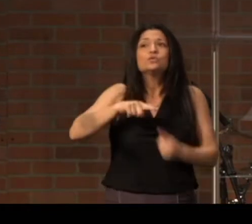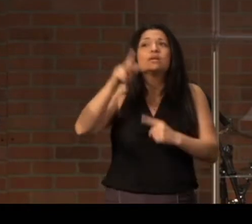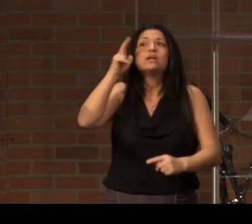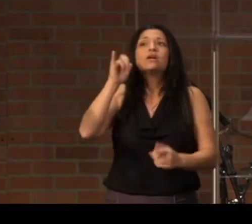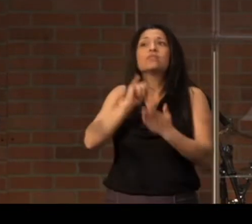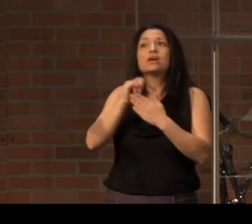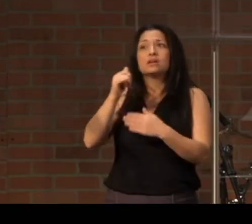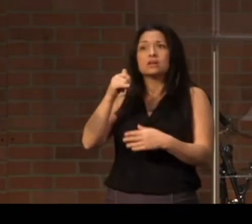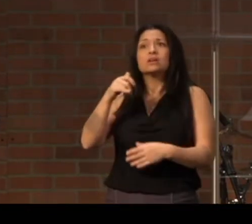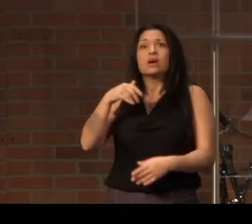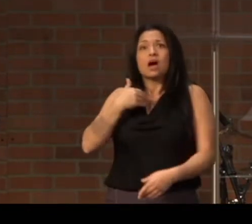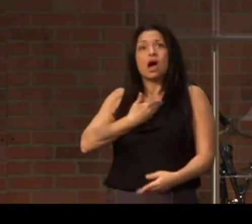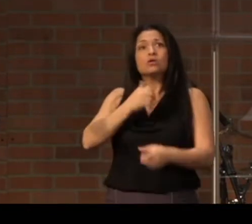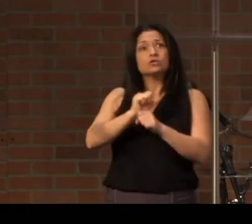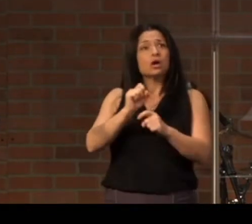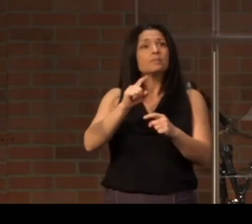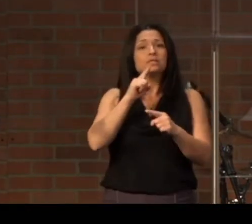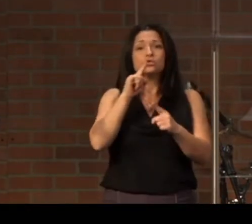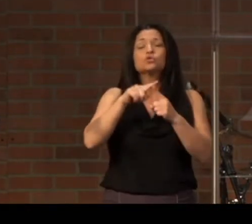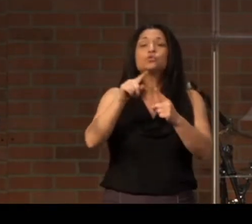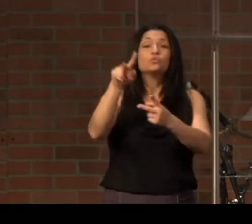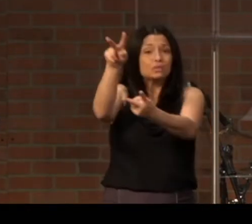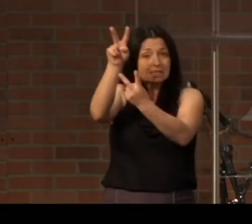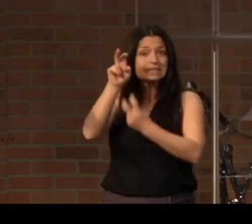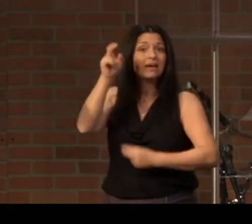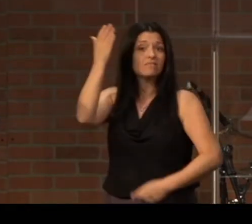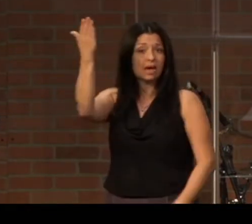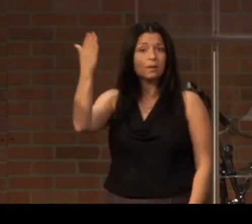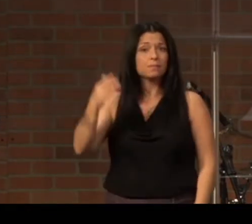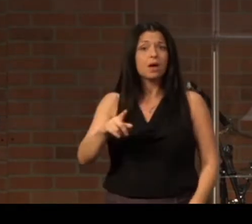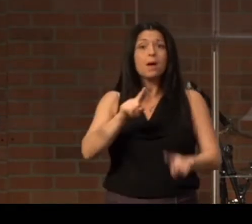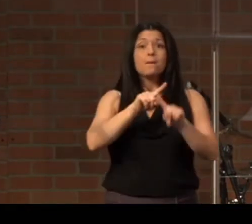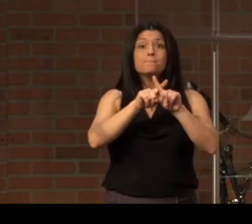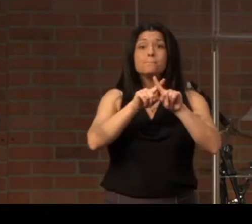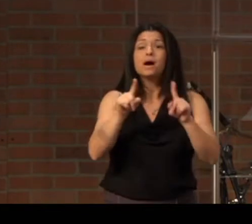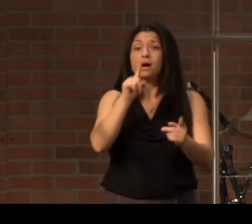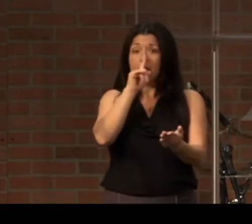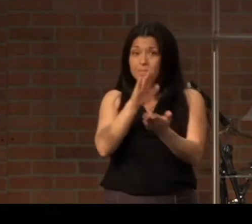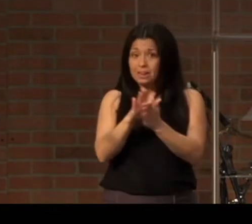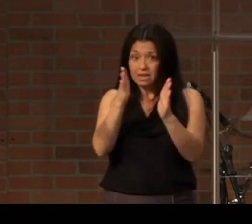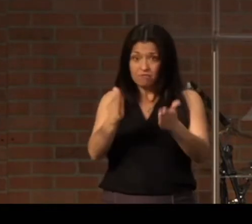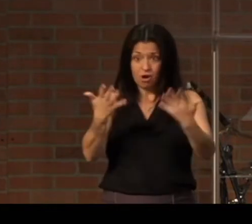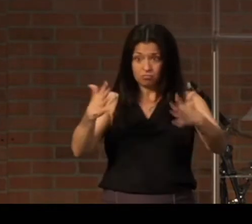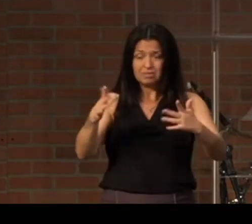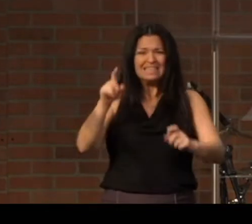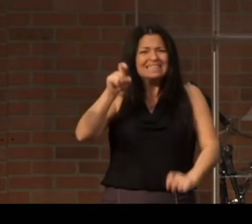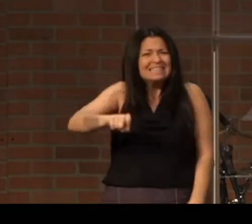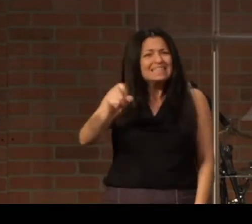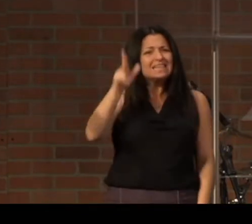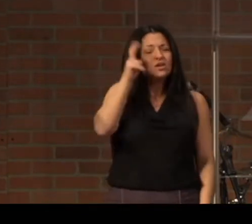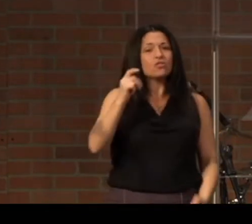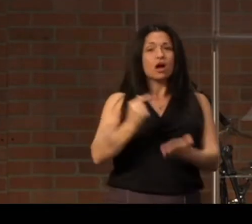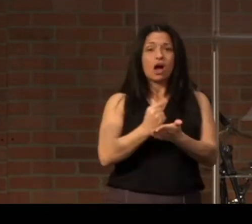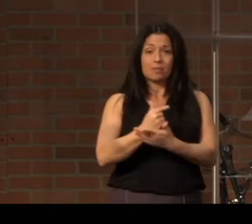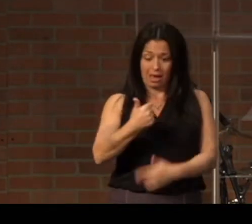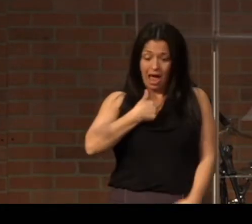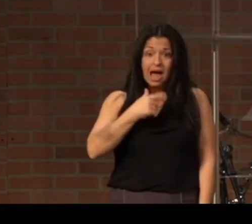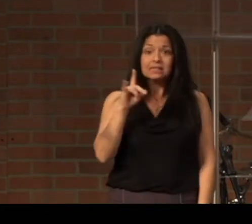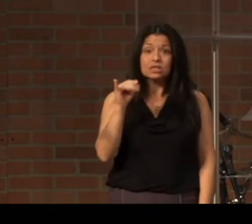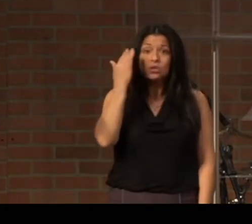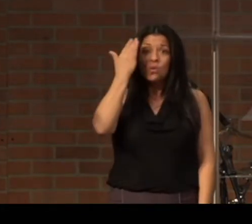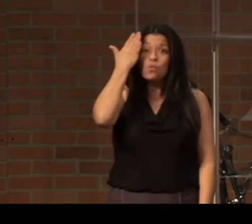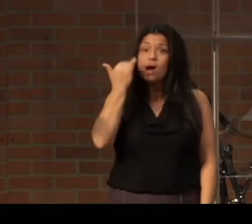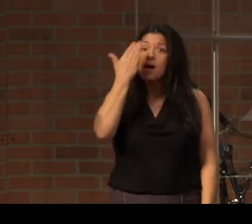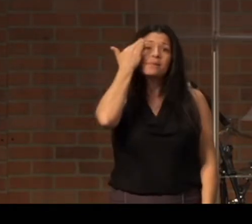the believers in the room, the believers in the room needed to hear the gospel. I did. You want to know why?